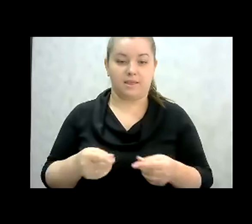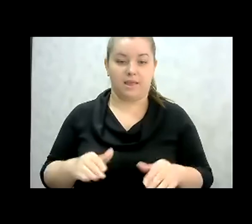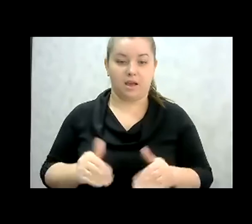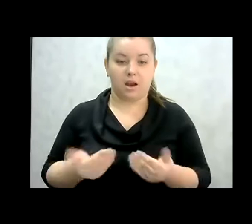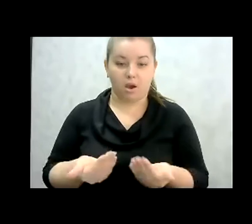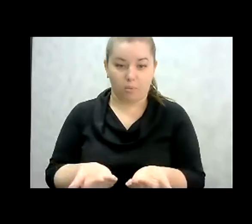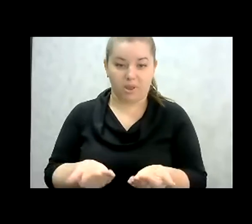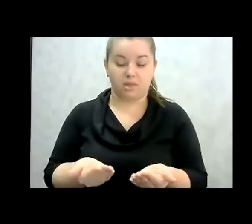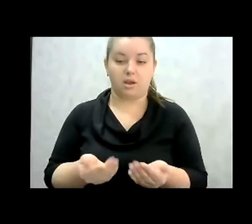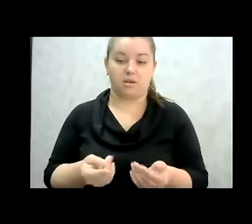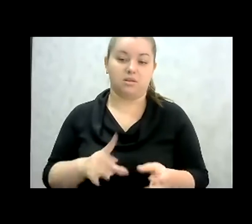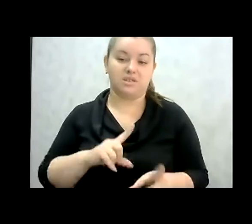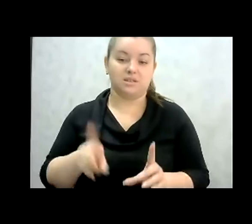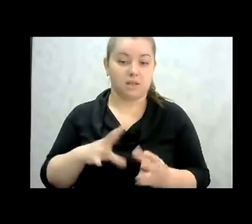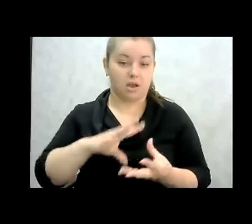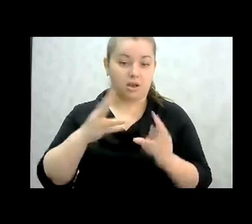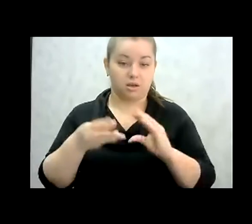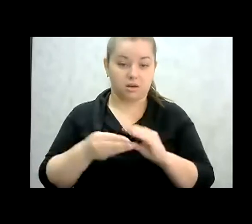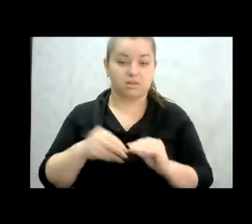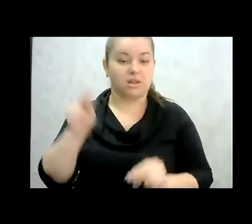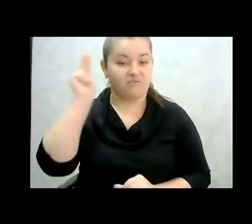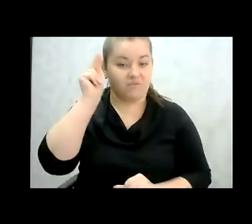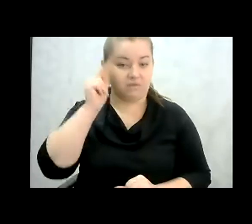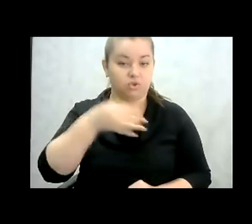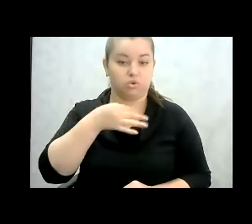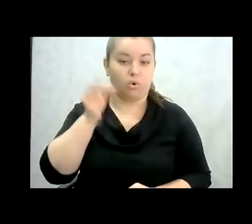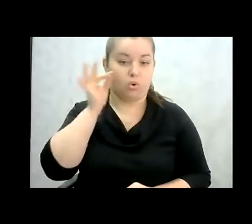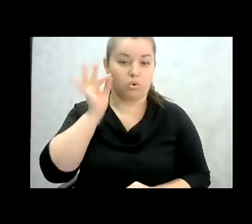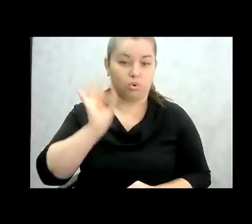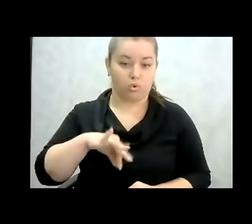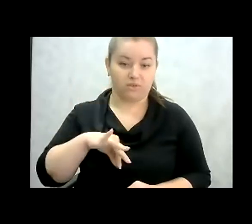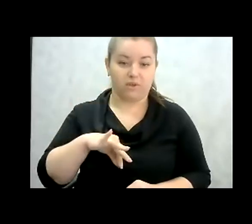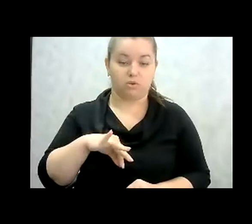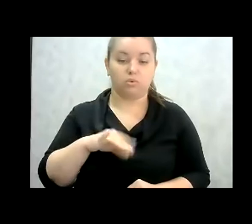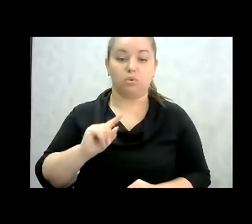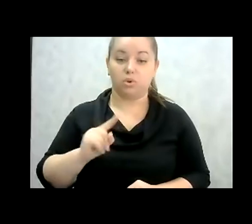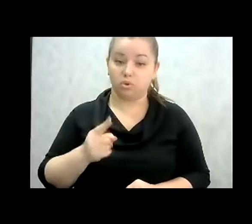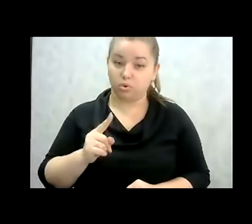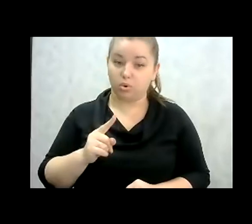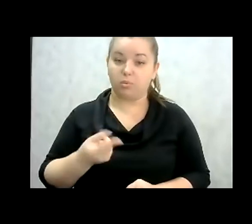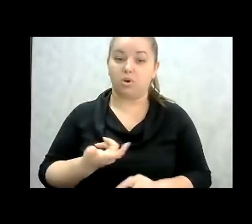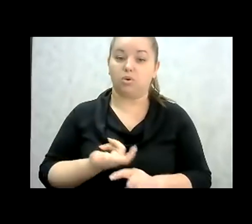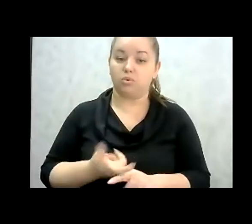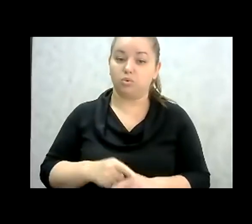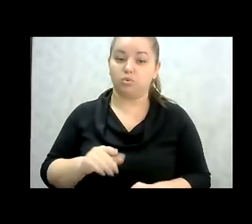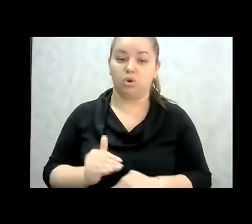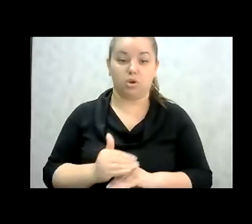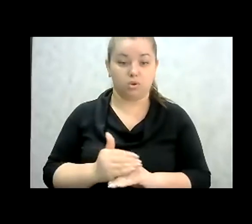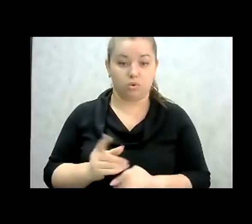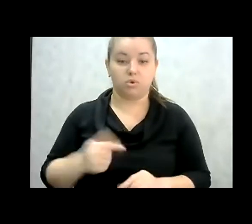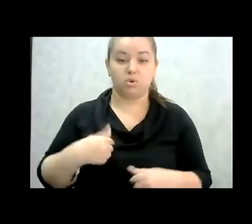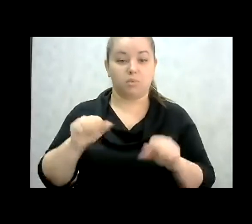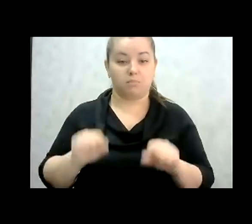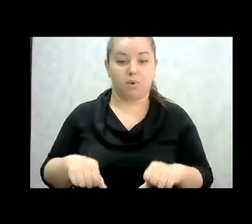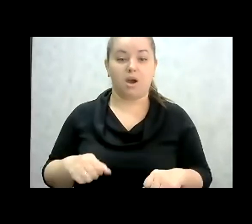legislation, and specifically they solicited more recommendations from us on the basis